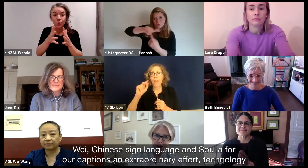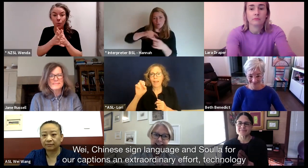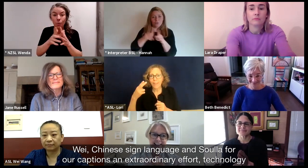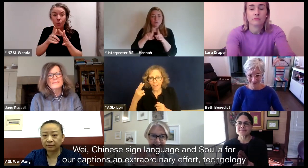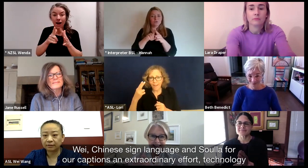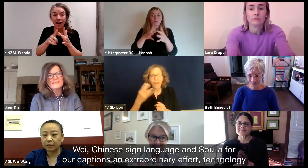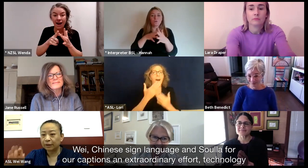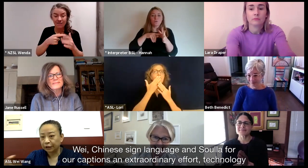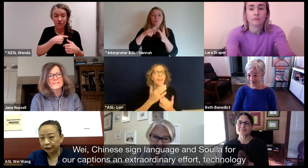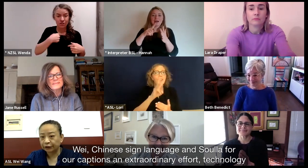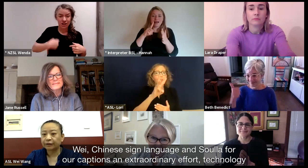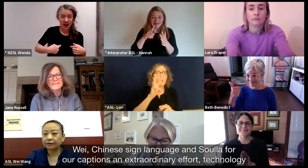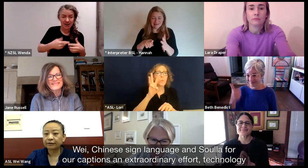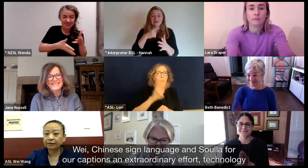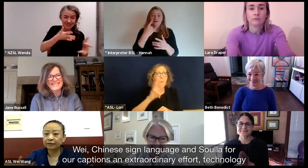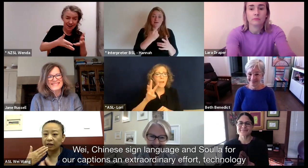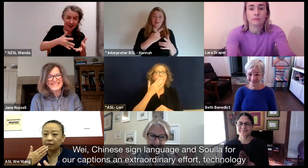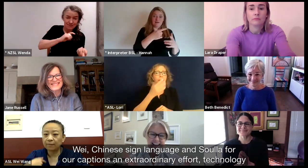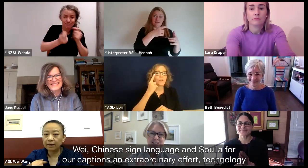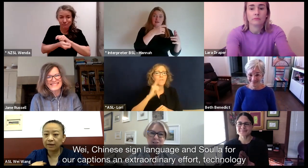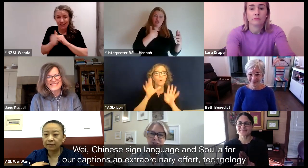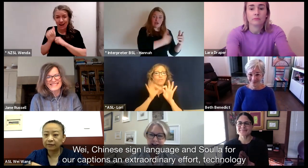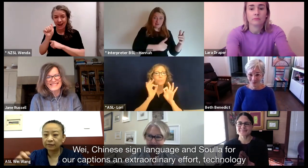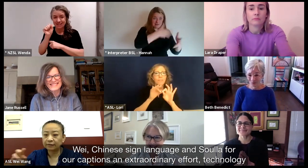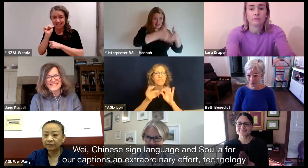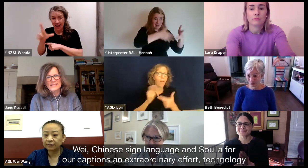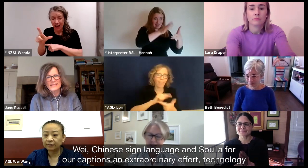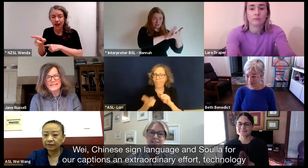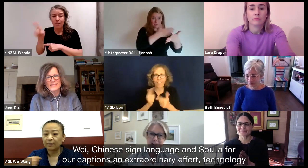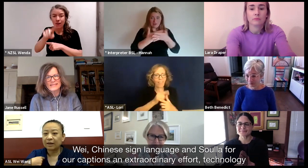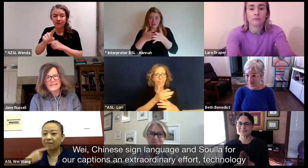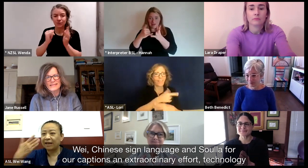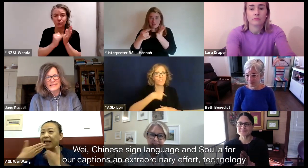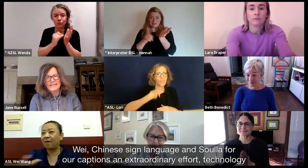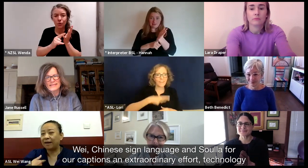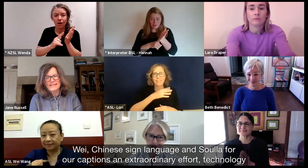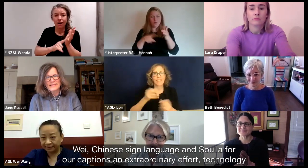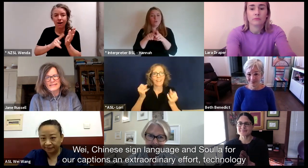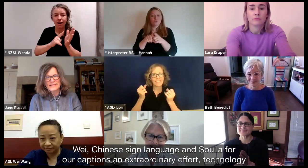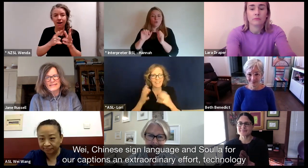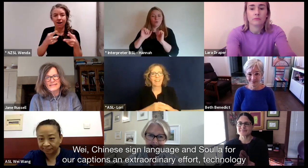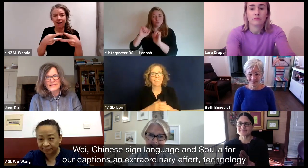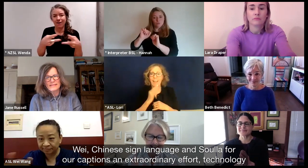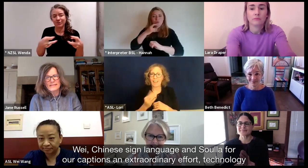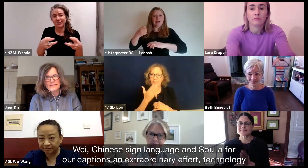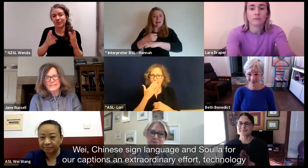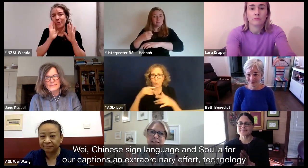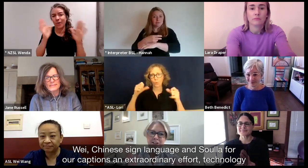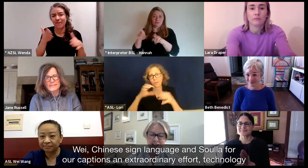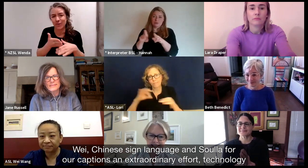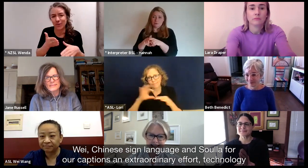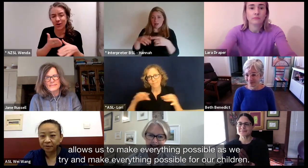who went from Chinese Sign Language to ASL for us and to Sula for our captions. Extraordinary effort. I think